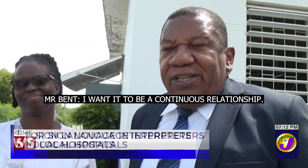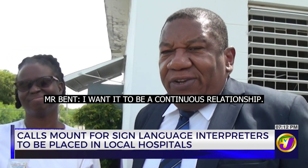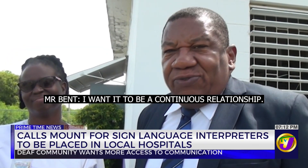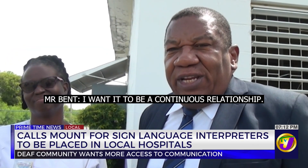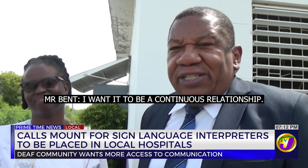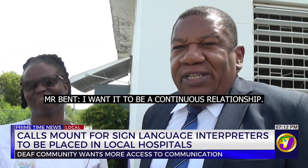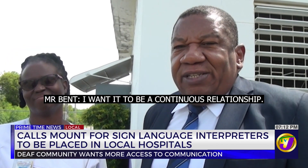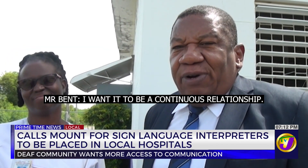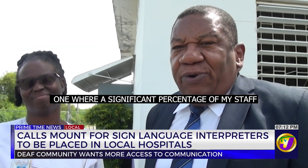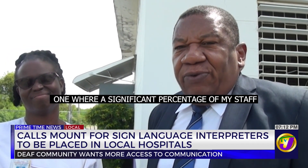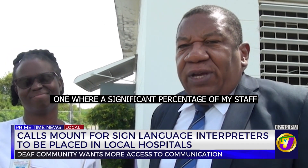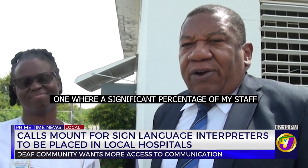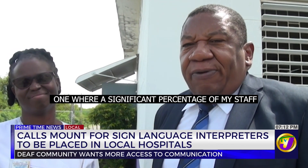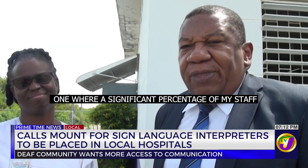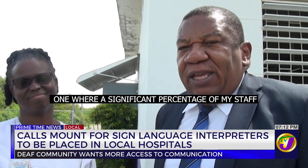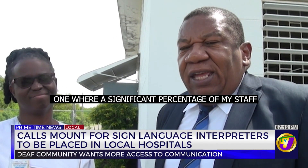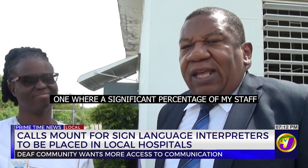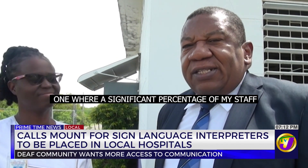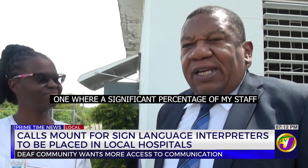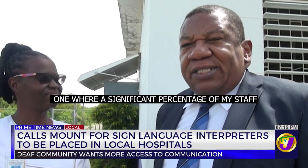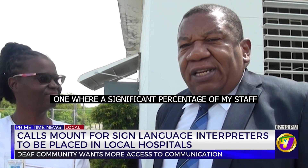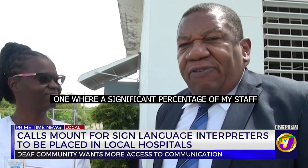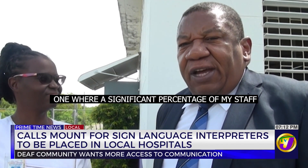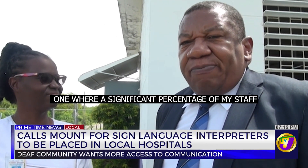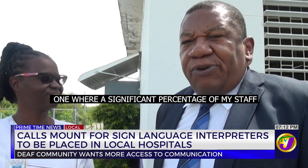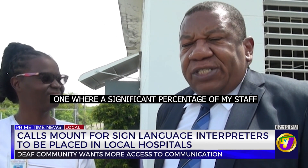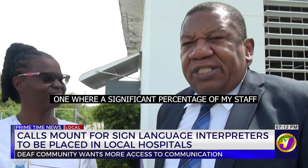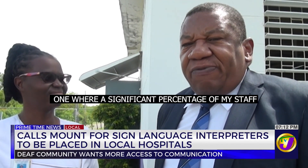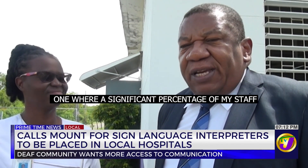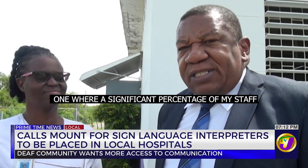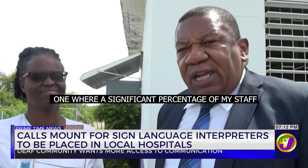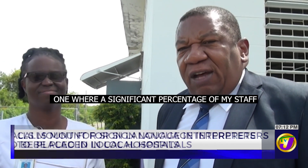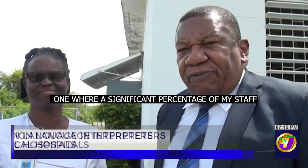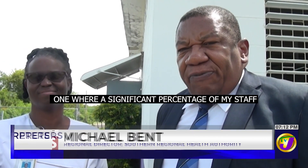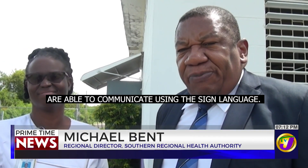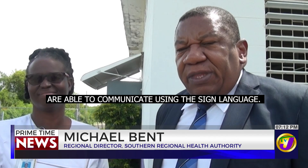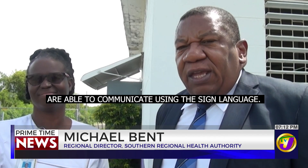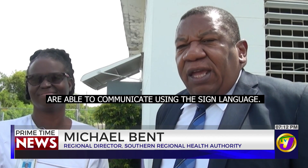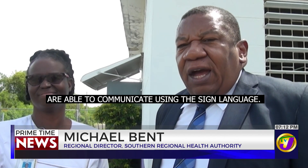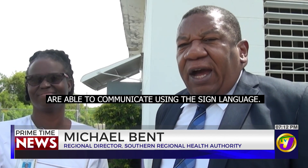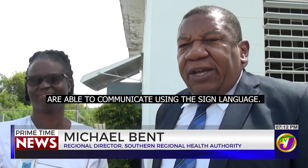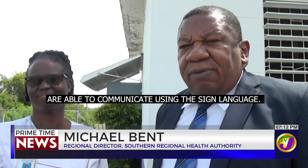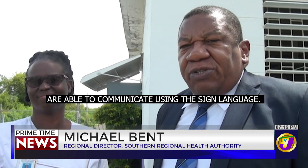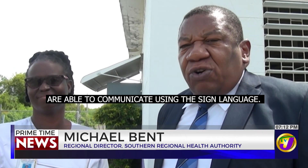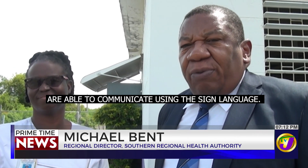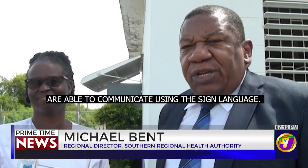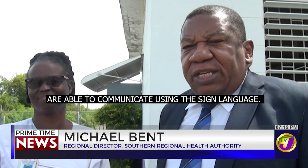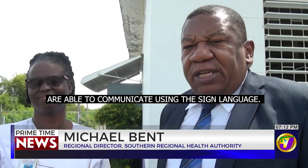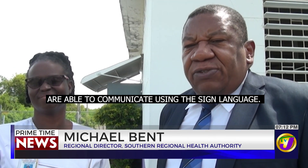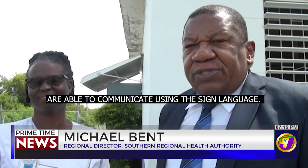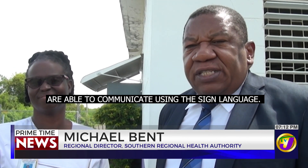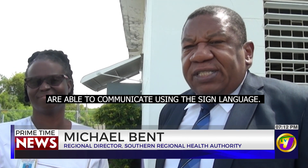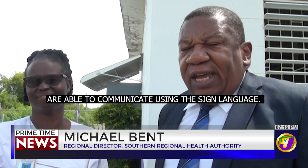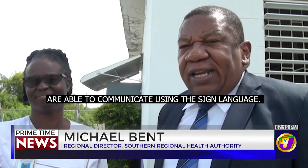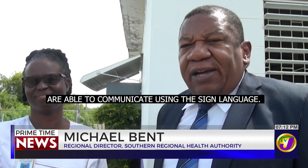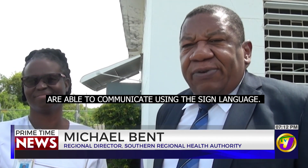continuous relationship, and one where a significant percentage of my staff are able to communicate using the sign